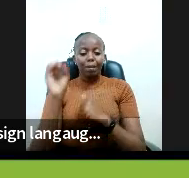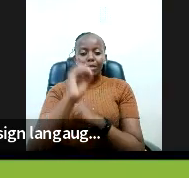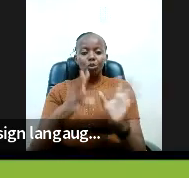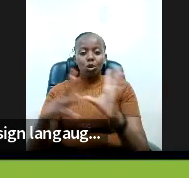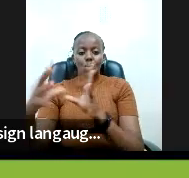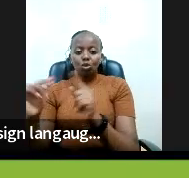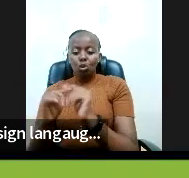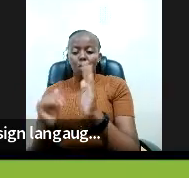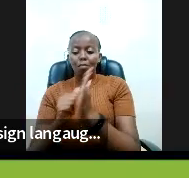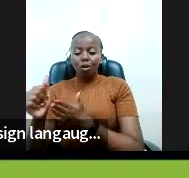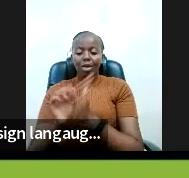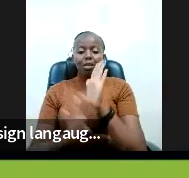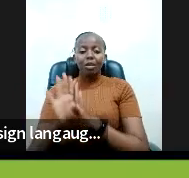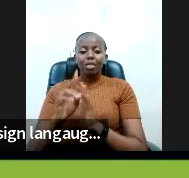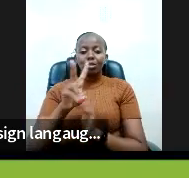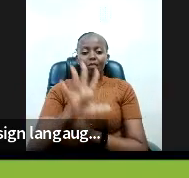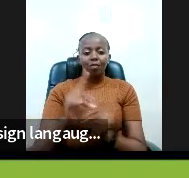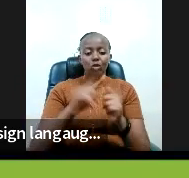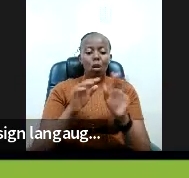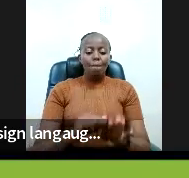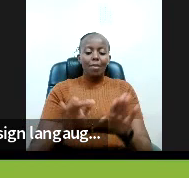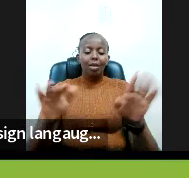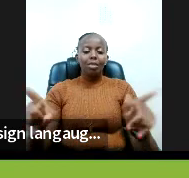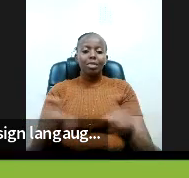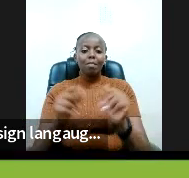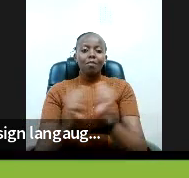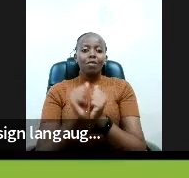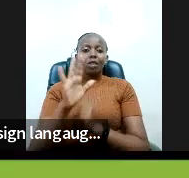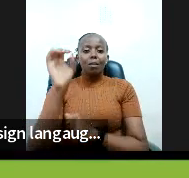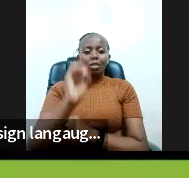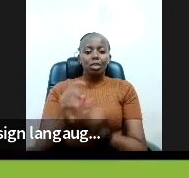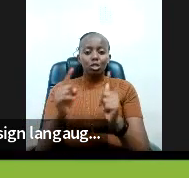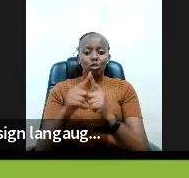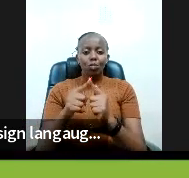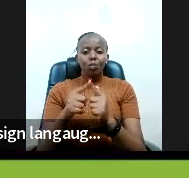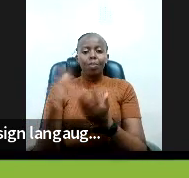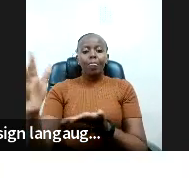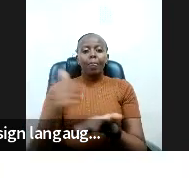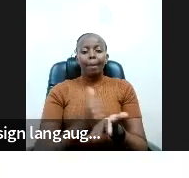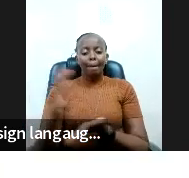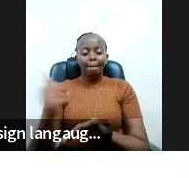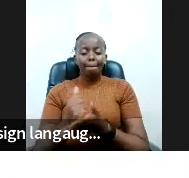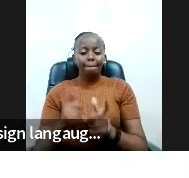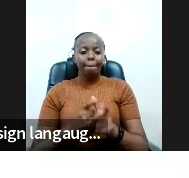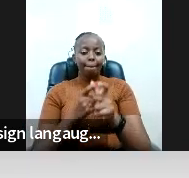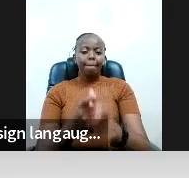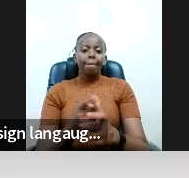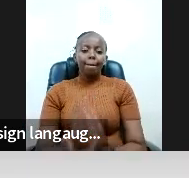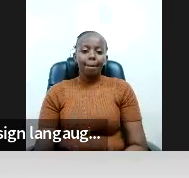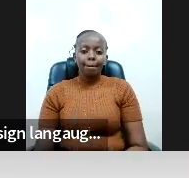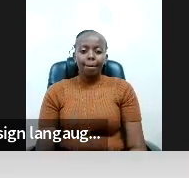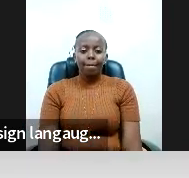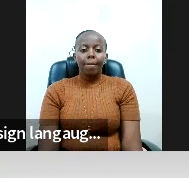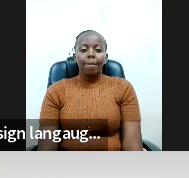product development, 25% towards market development, and 15% toward hiring of talent.